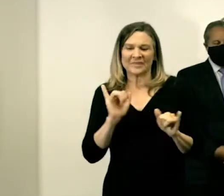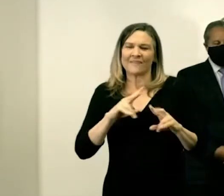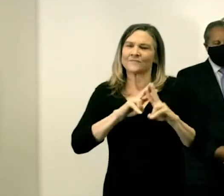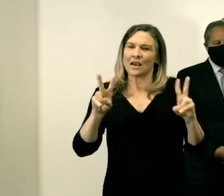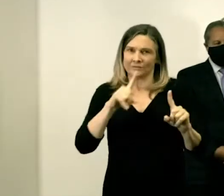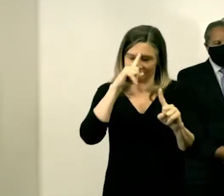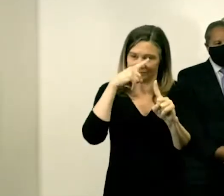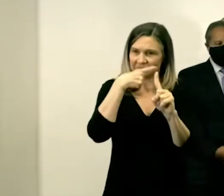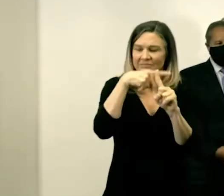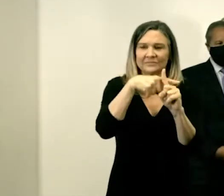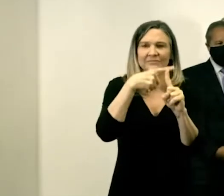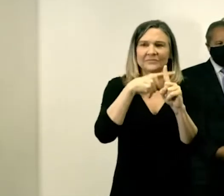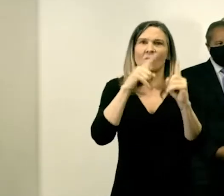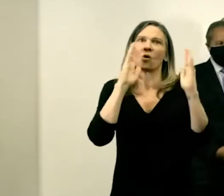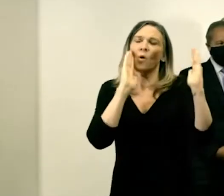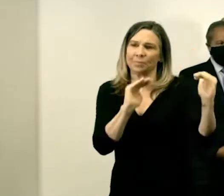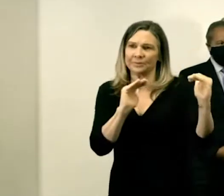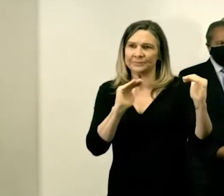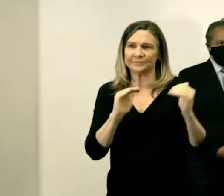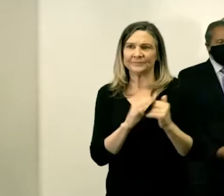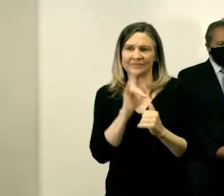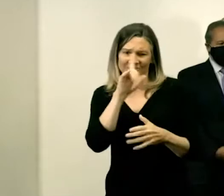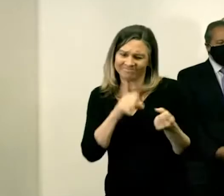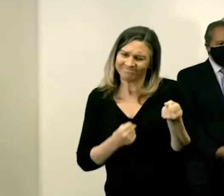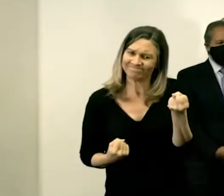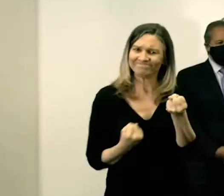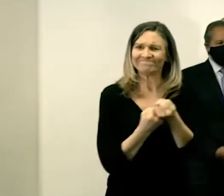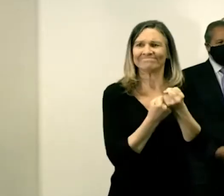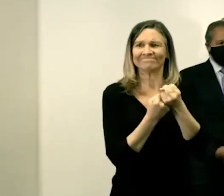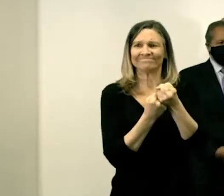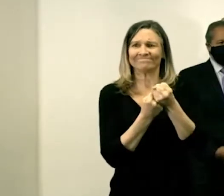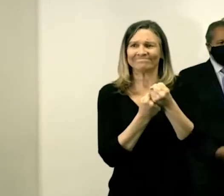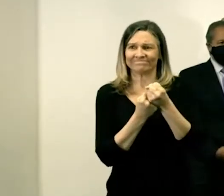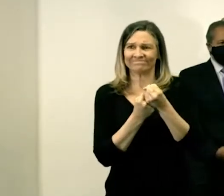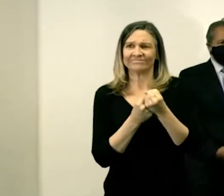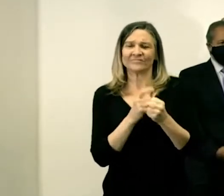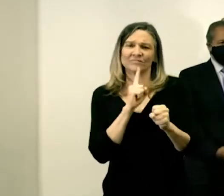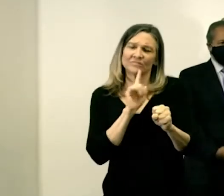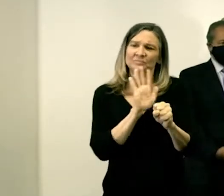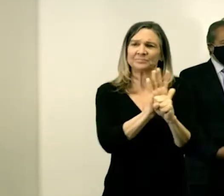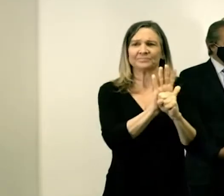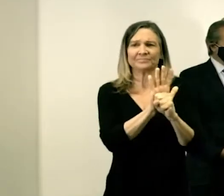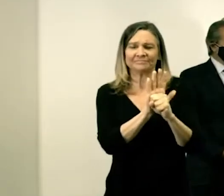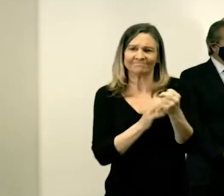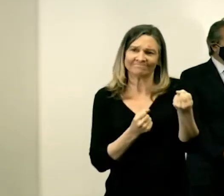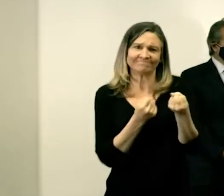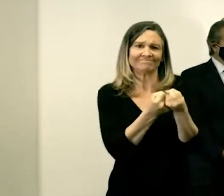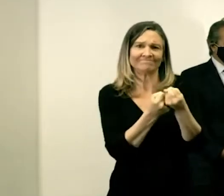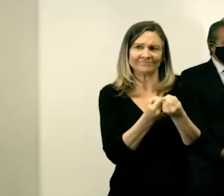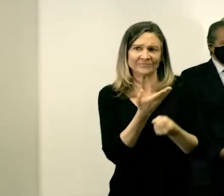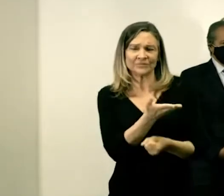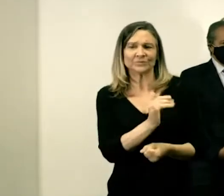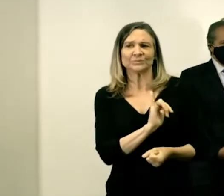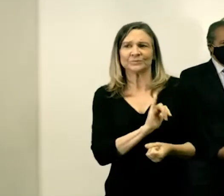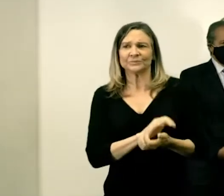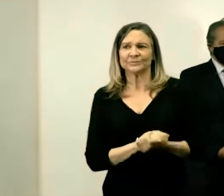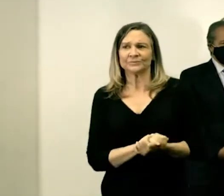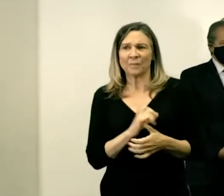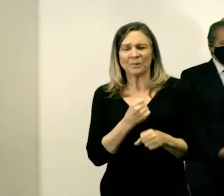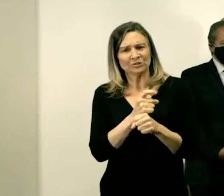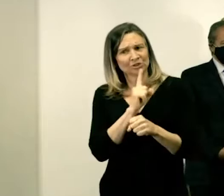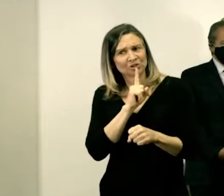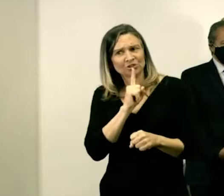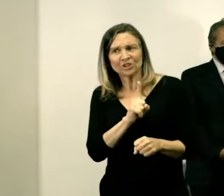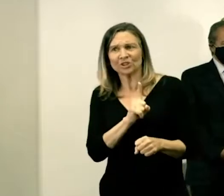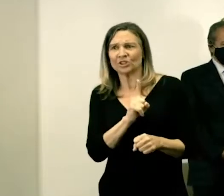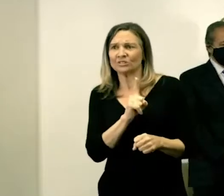very hopeful. Governor, you had our back here in Santa Ana. We promise to have yours. We want to make sure that you know that you can count on